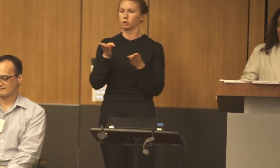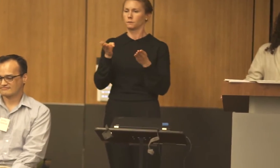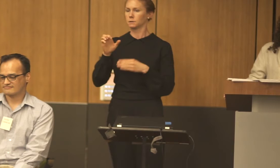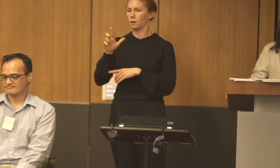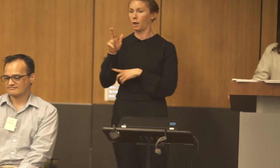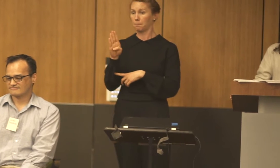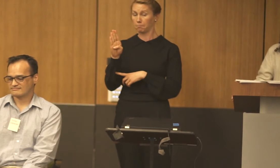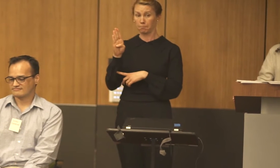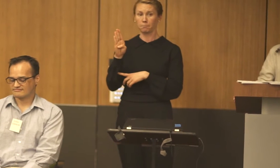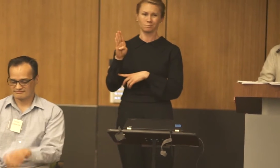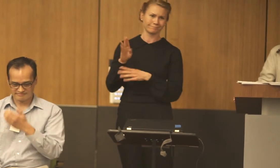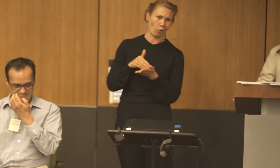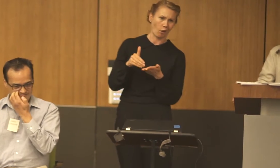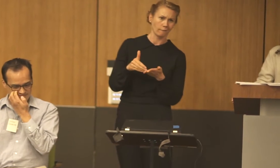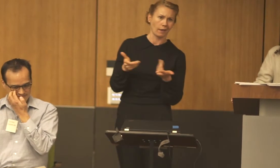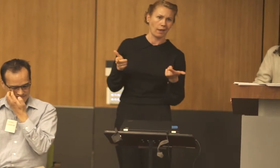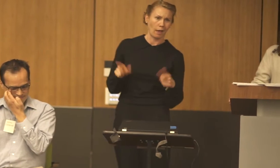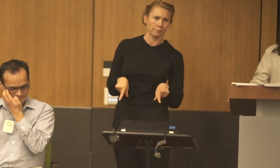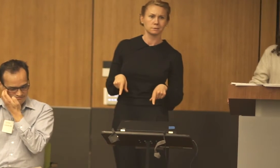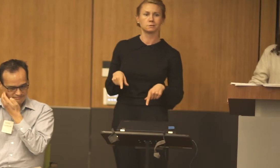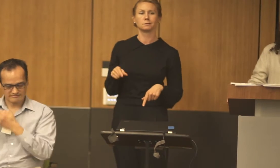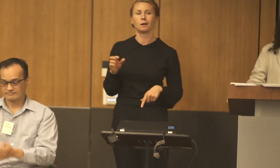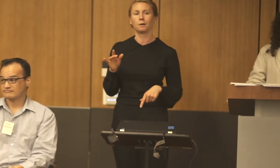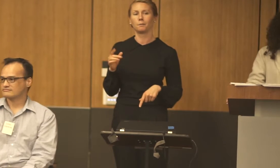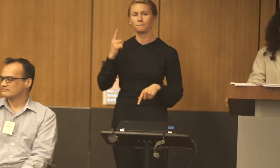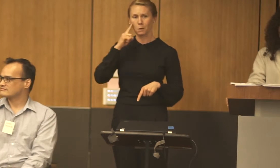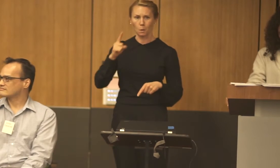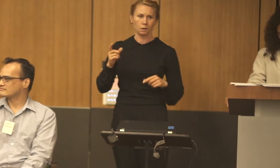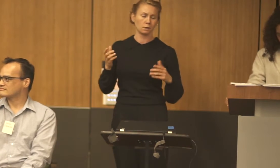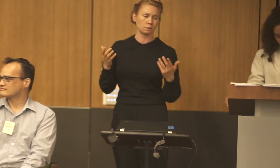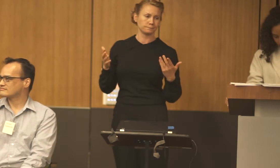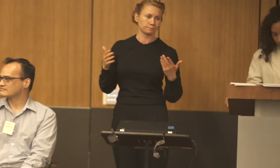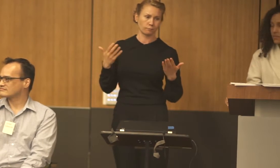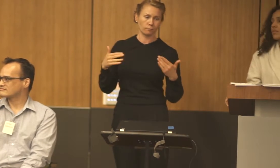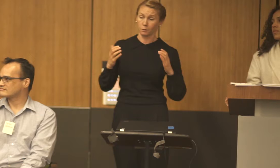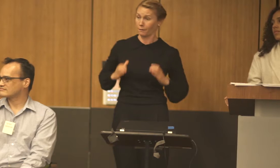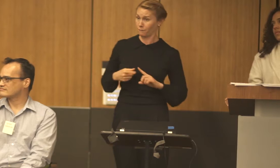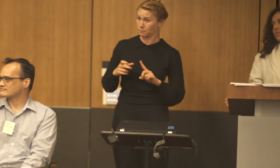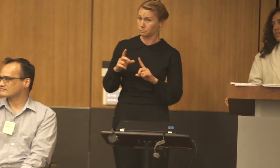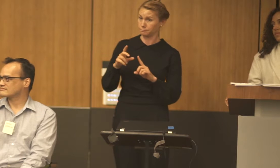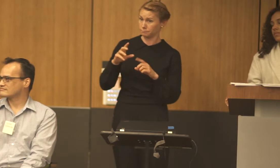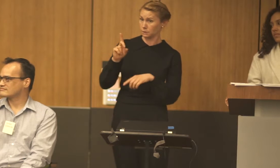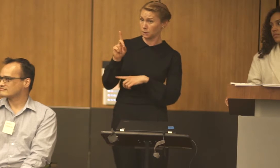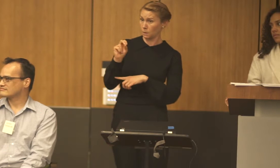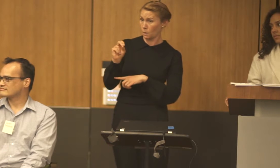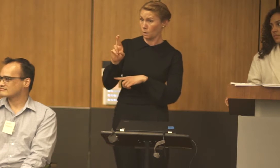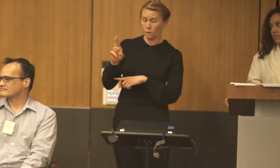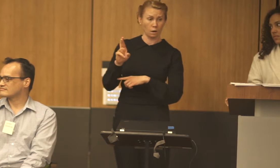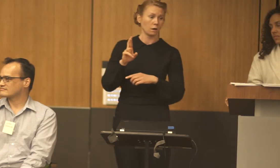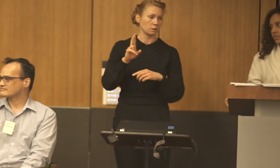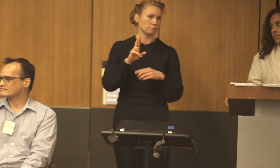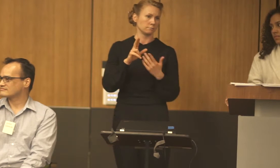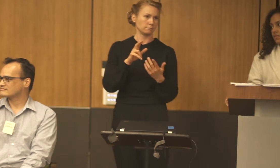allows because oftentimes you know for consumers that come out of the Department of Vocational Rehab, you know, once